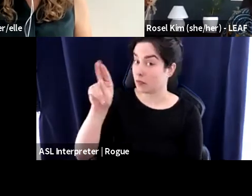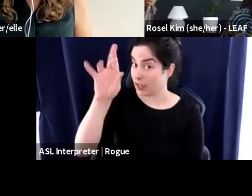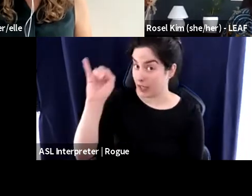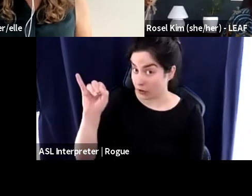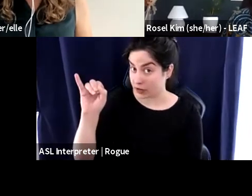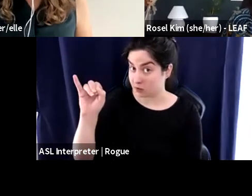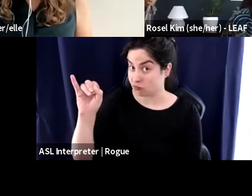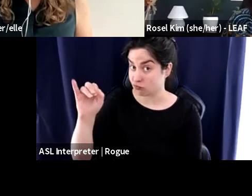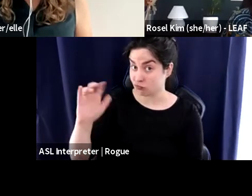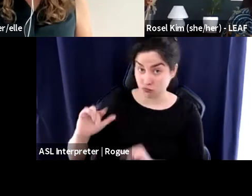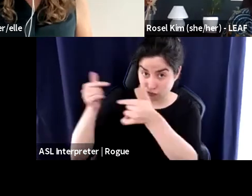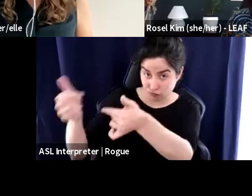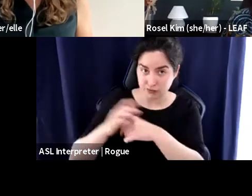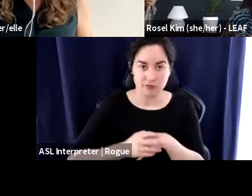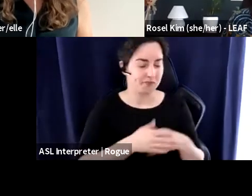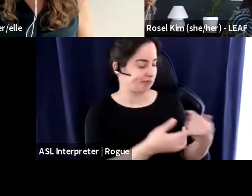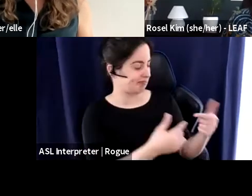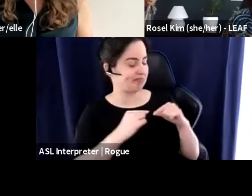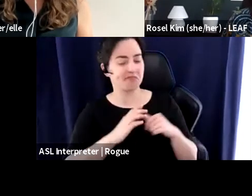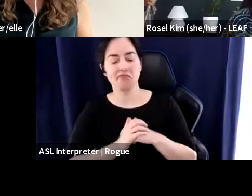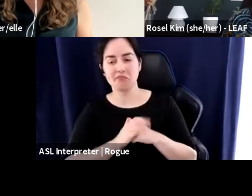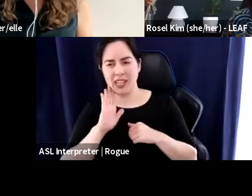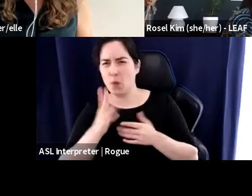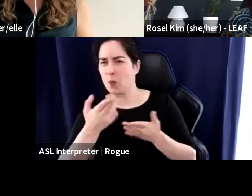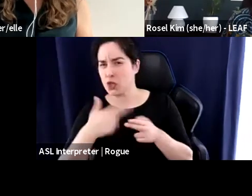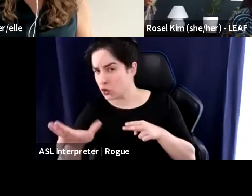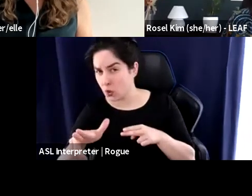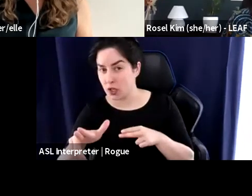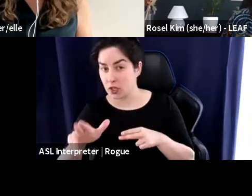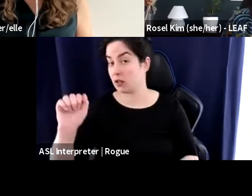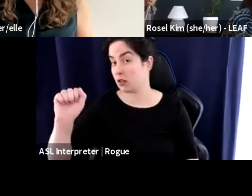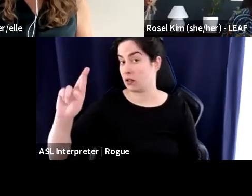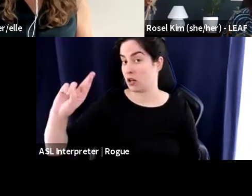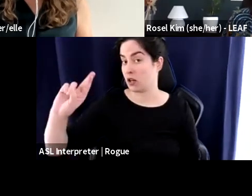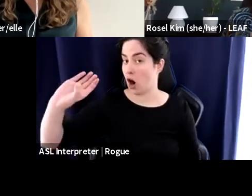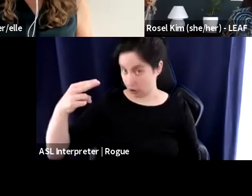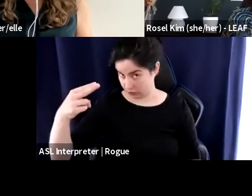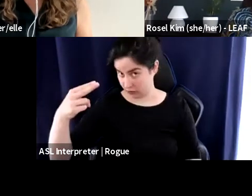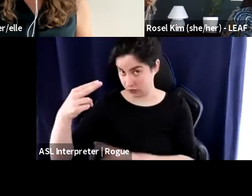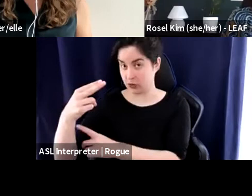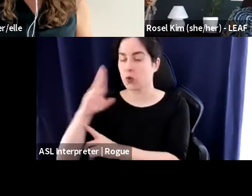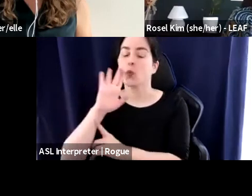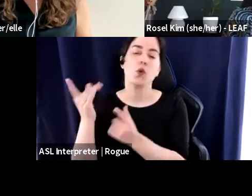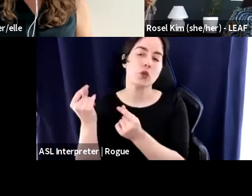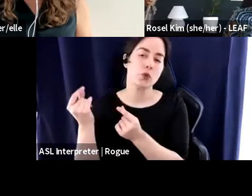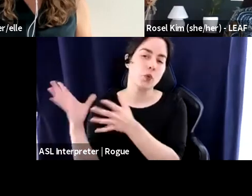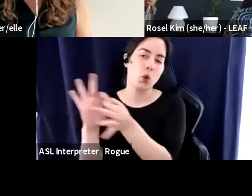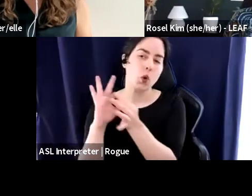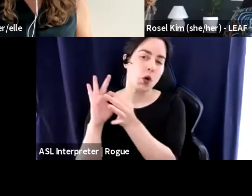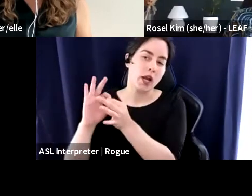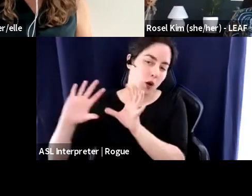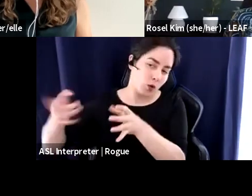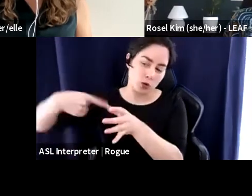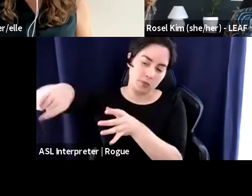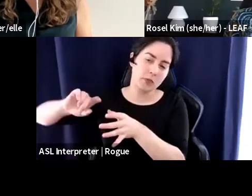next. I'll just say quickly that ARCH coordinates a group called the Association